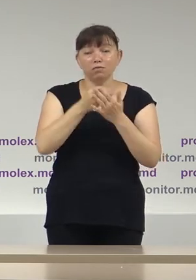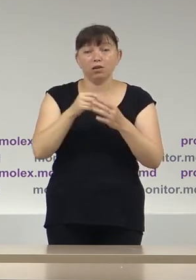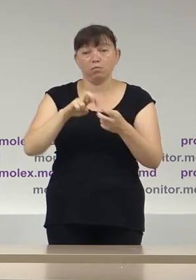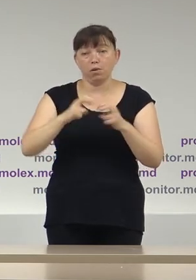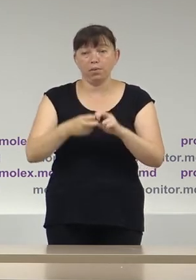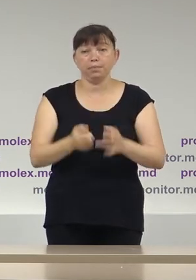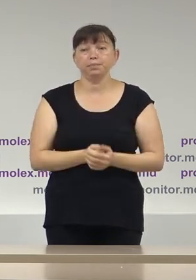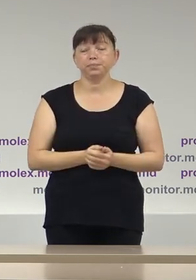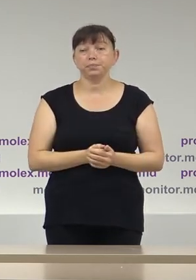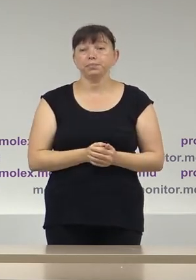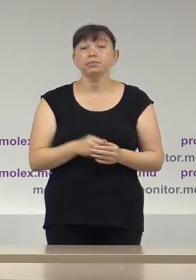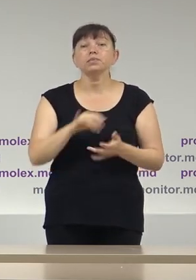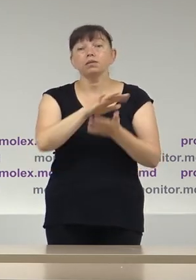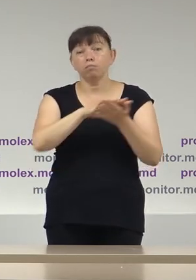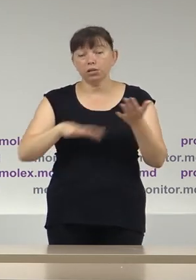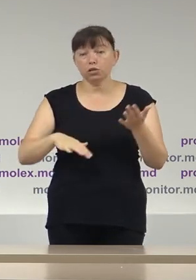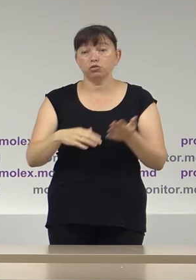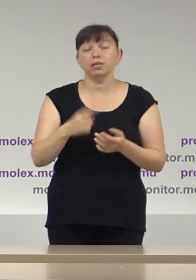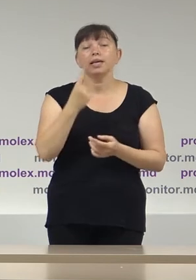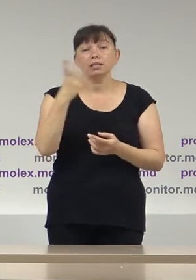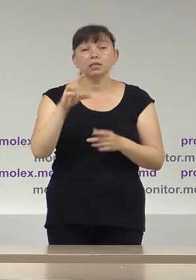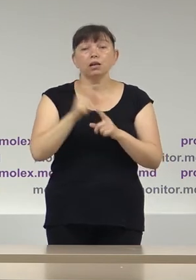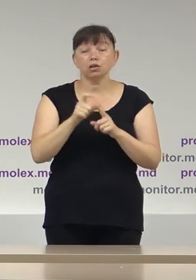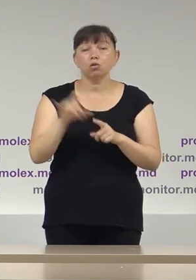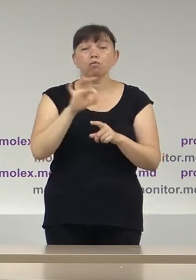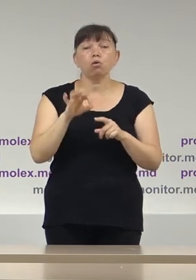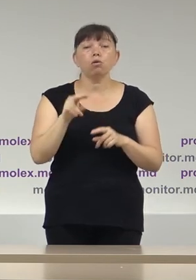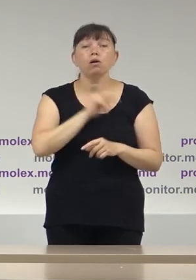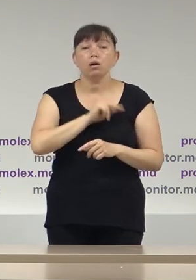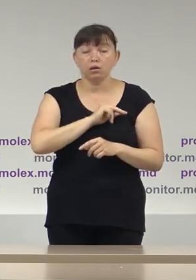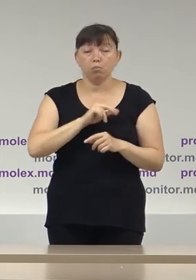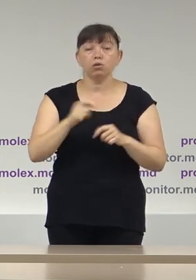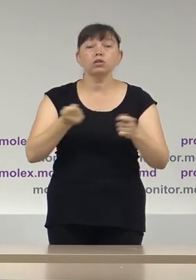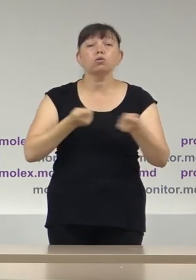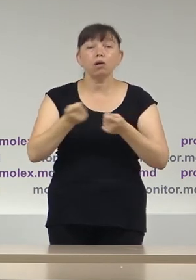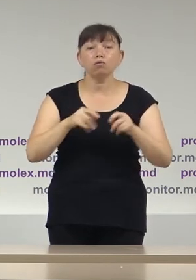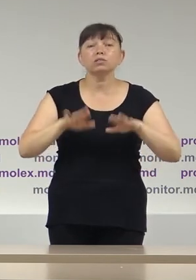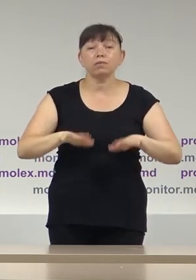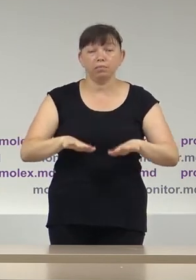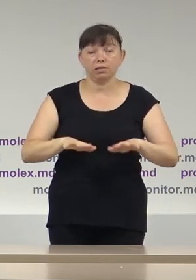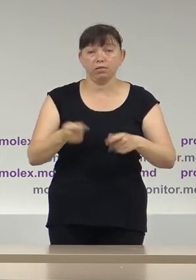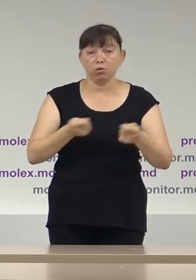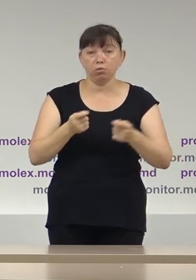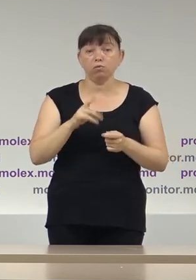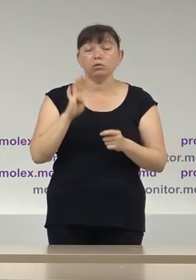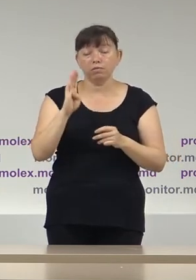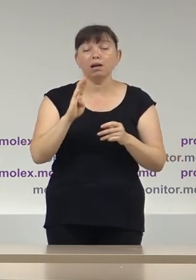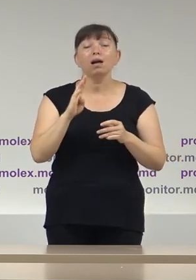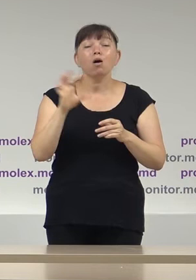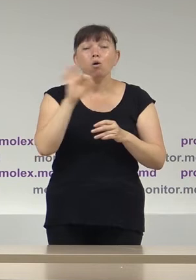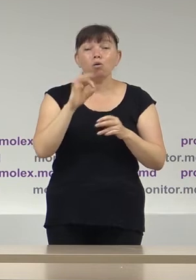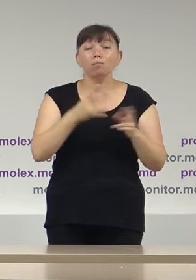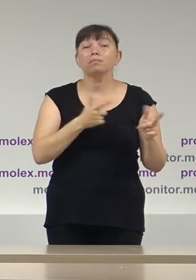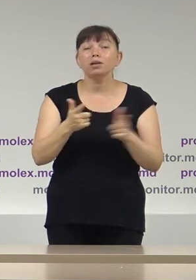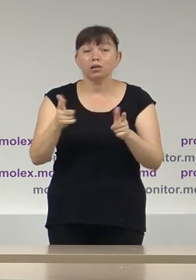reject the request to solve the conflict of competences. And now I would like to say something about the activity